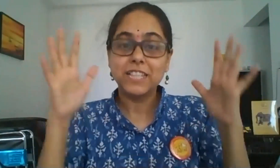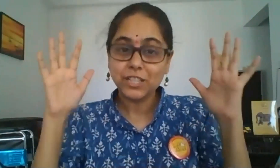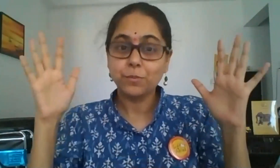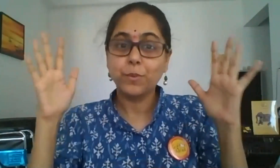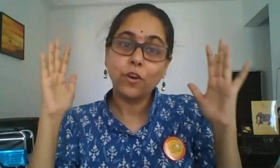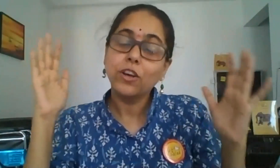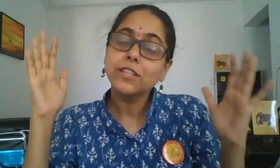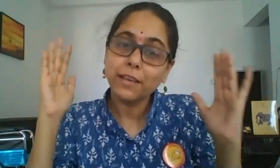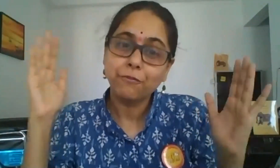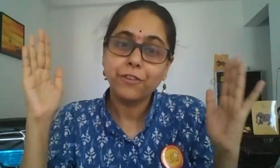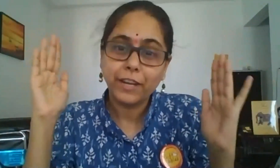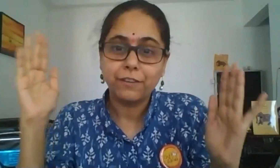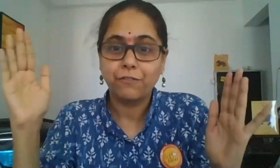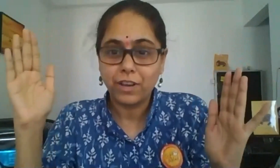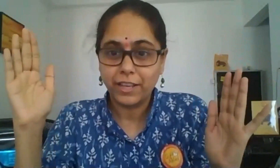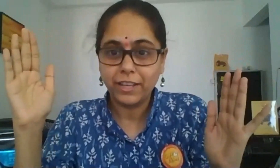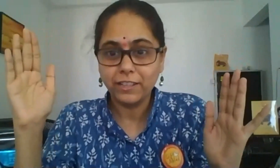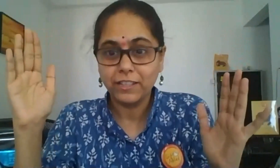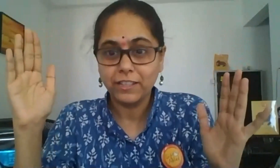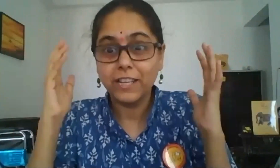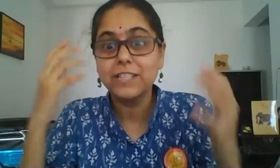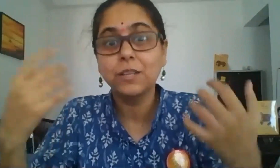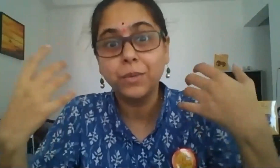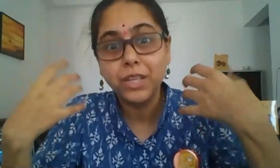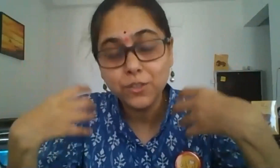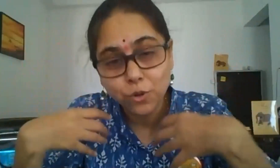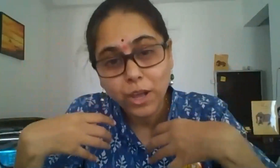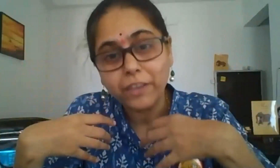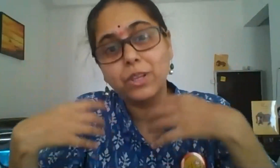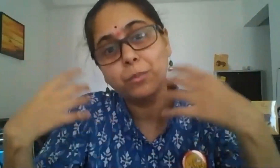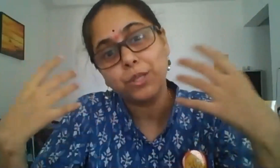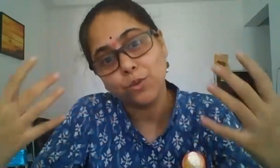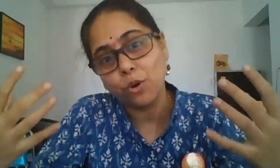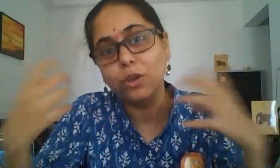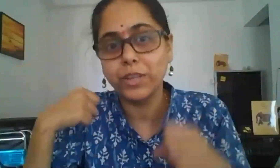Just because I am fit and fine doesn't mean so I will be so always.